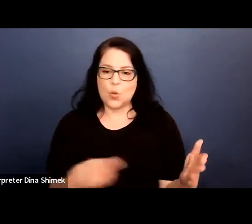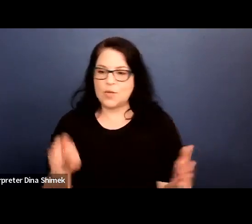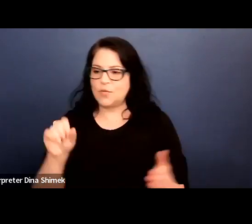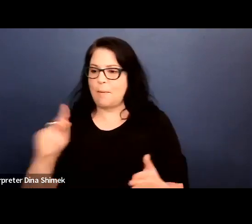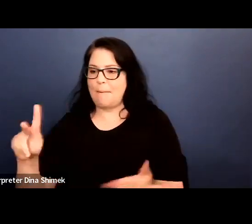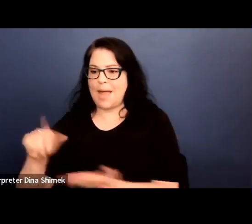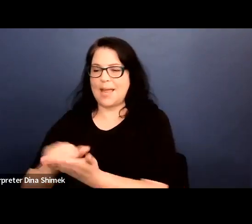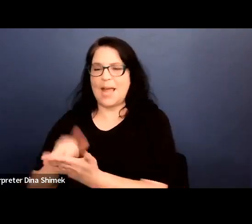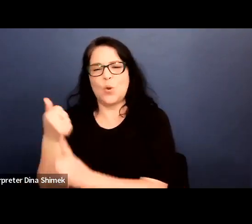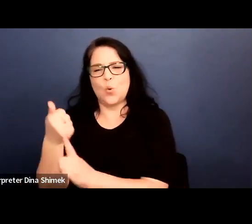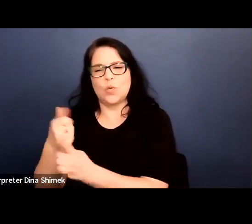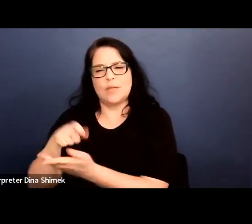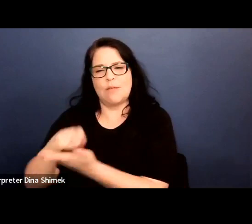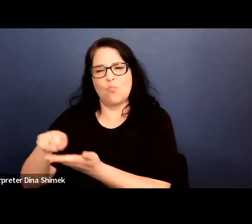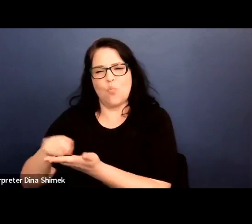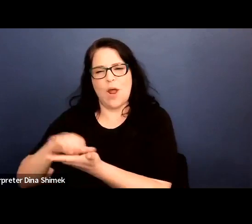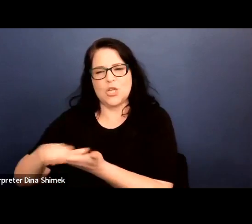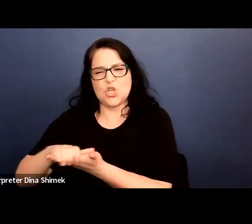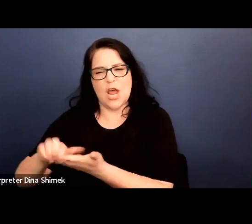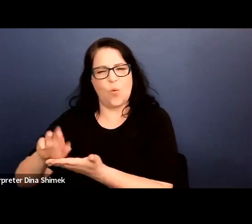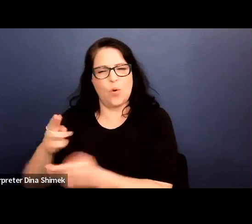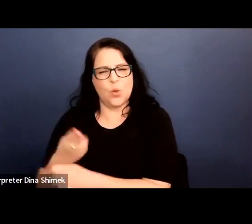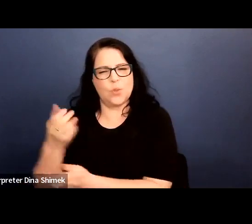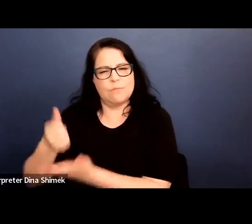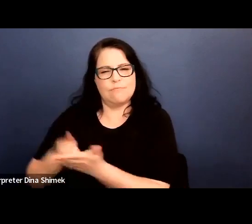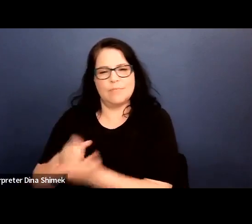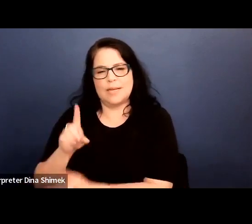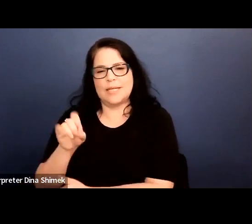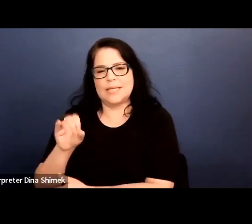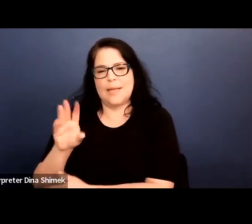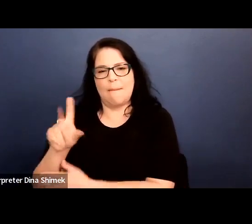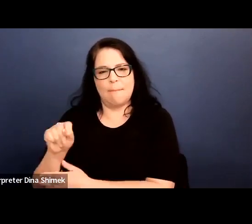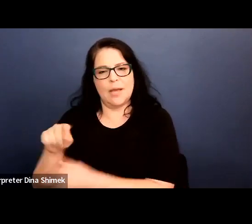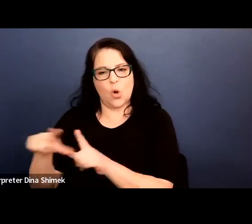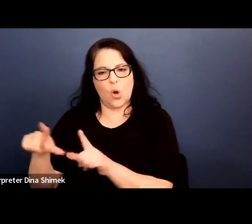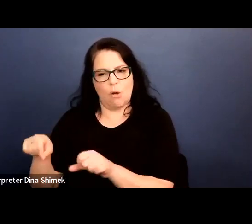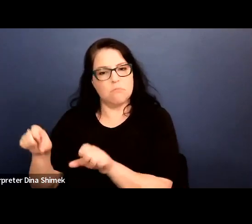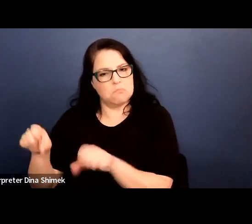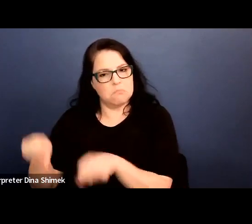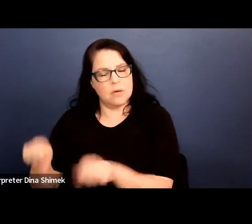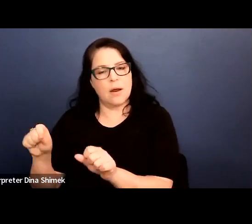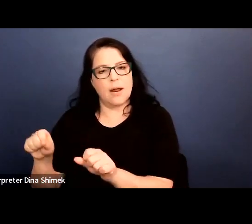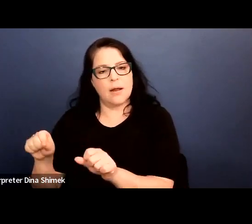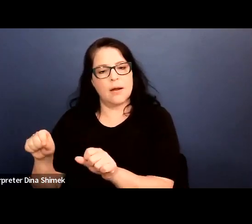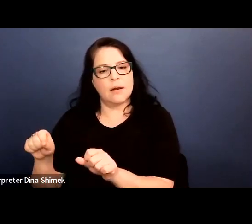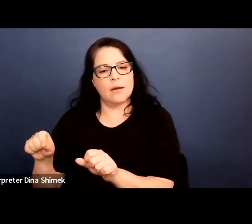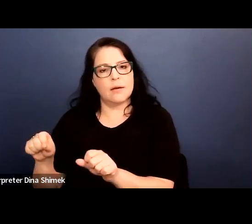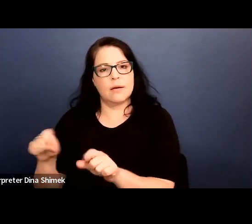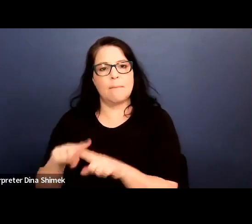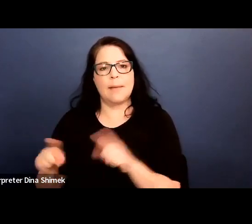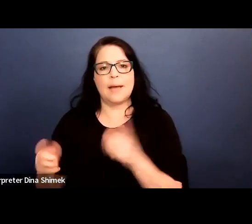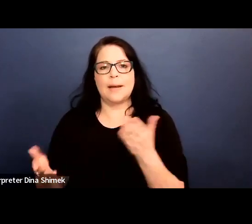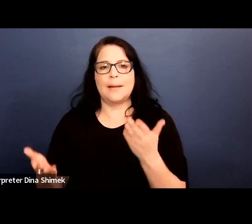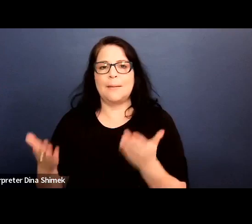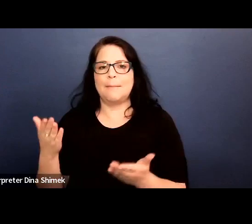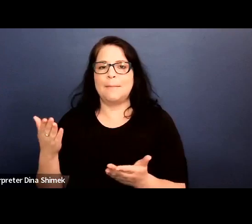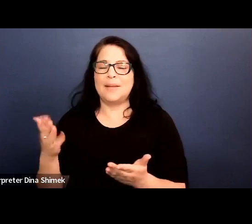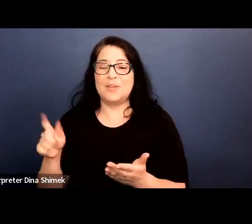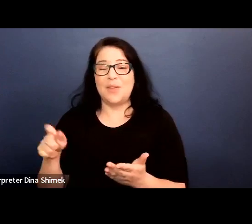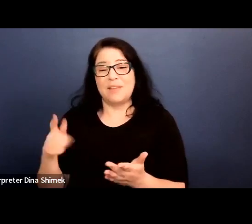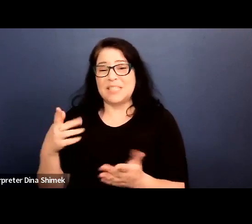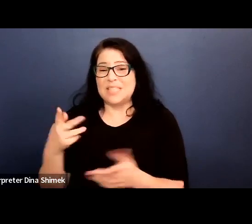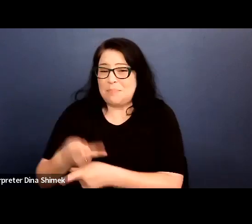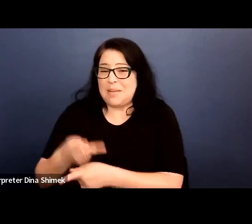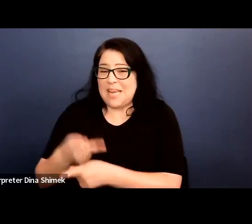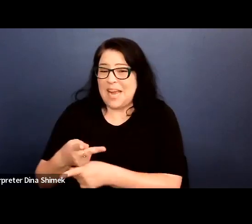check or use a debit card to pay those housing related expenses. However, it may, something you have to be wary of if you're